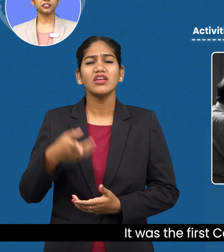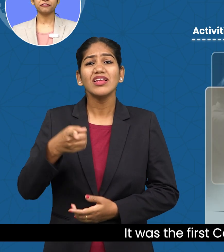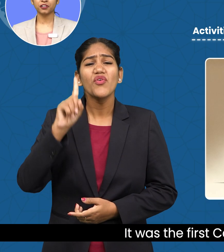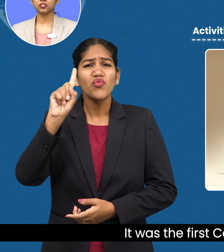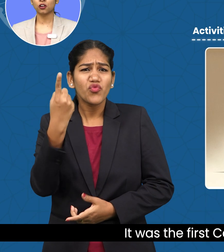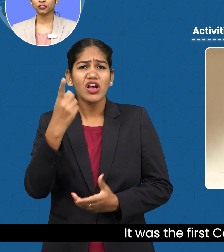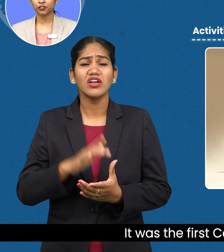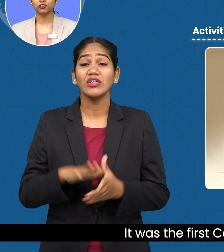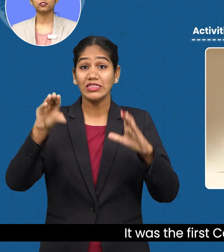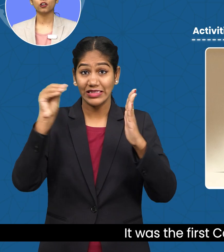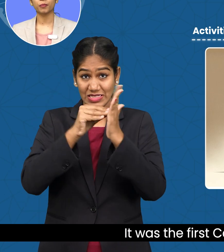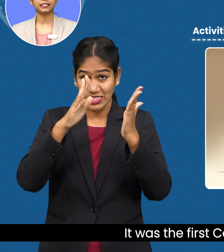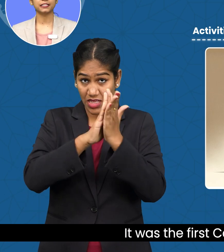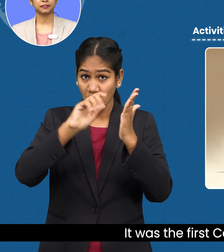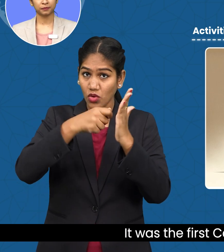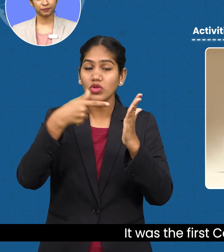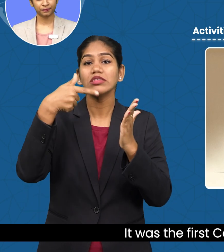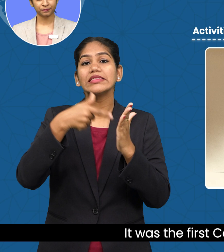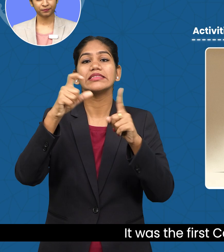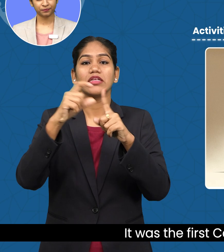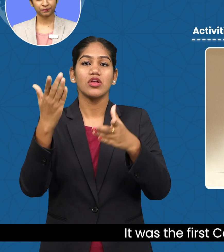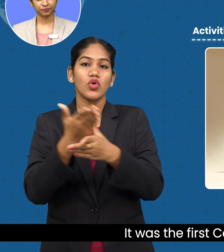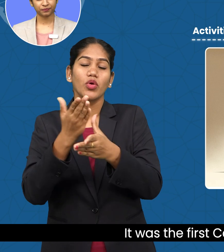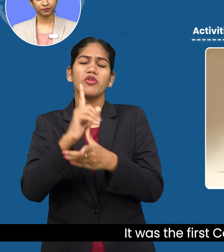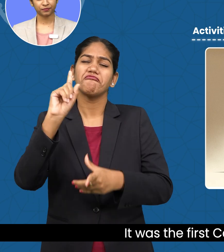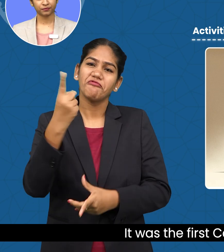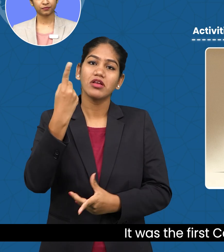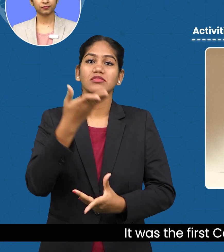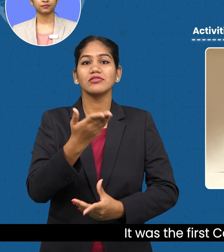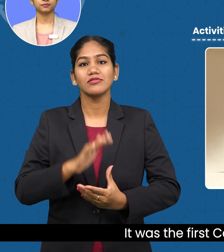It was the first constitutional document.